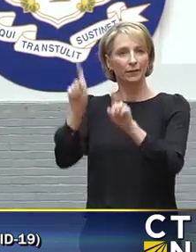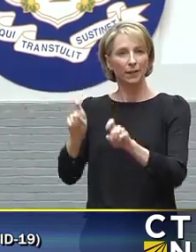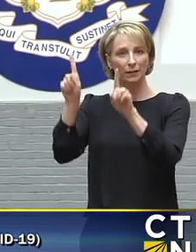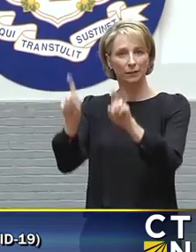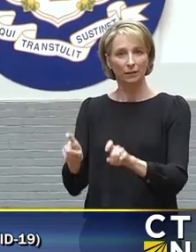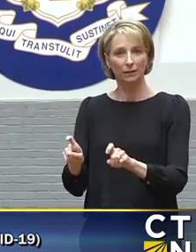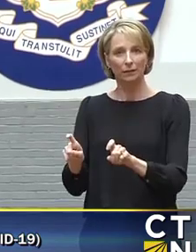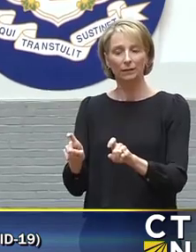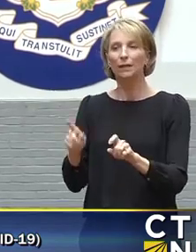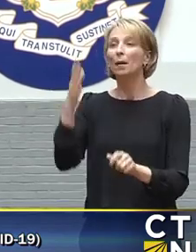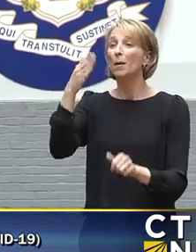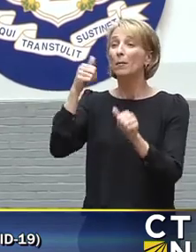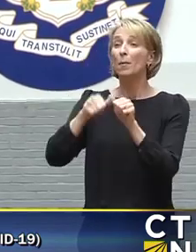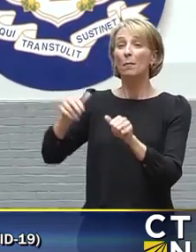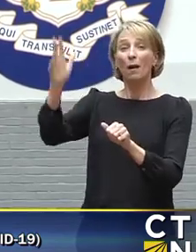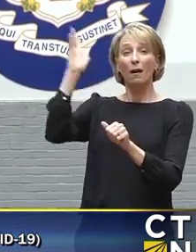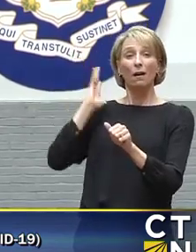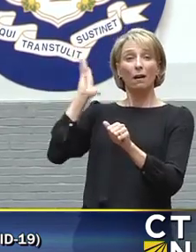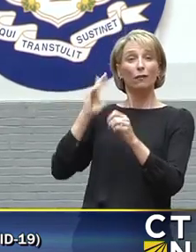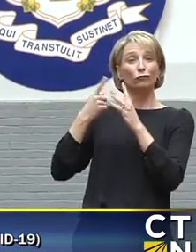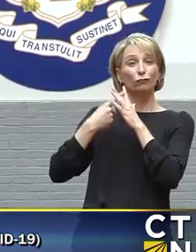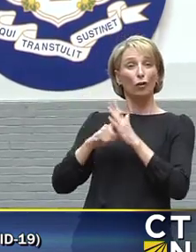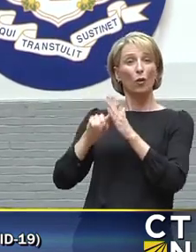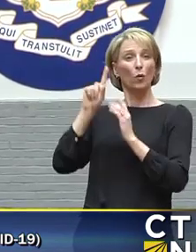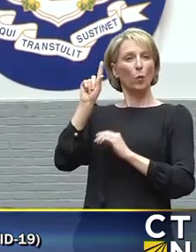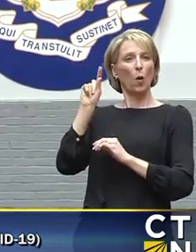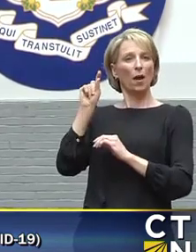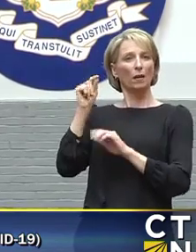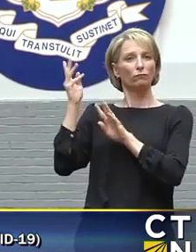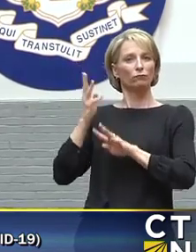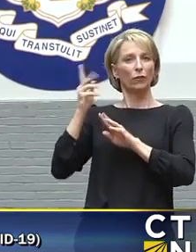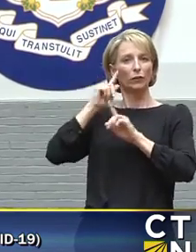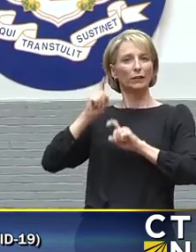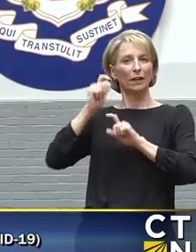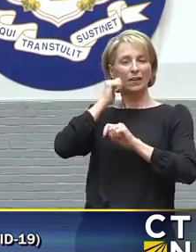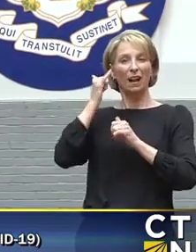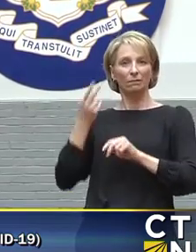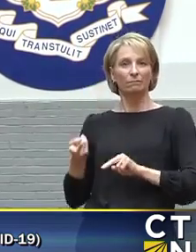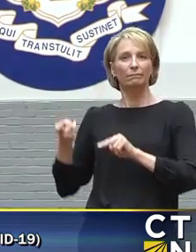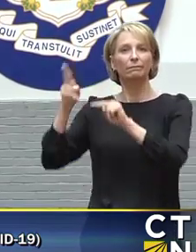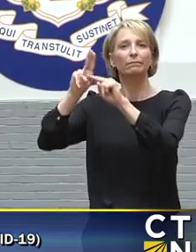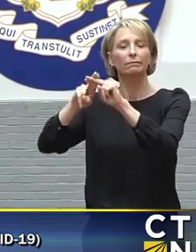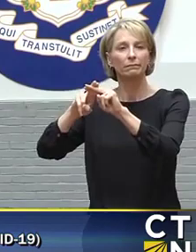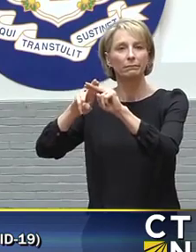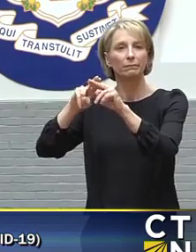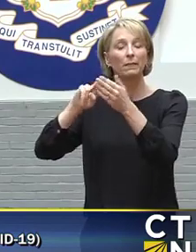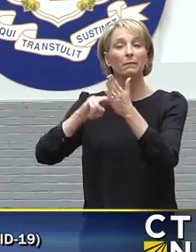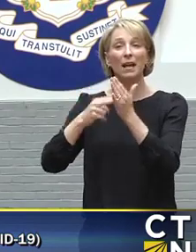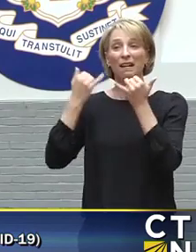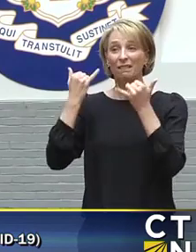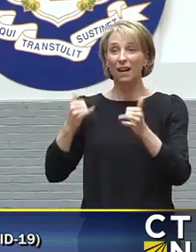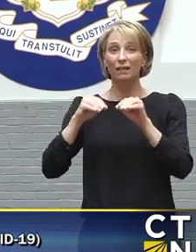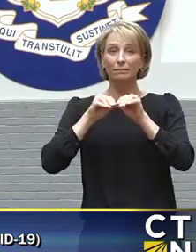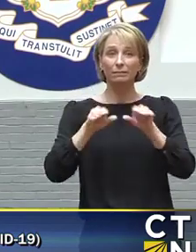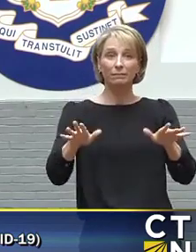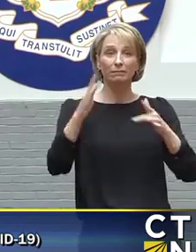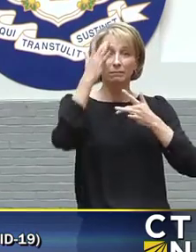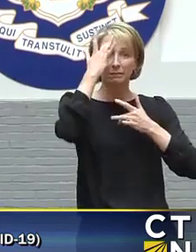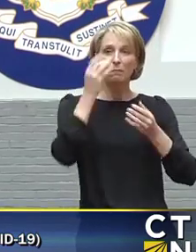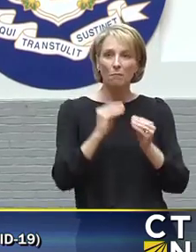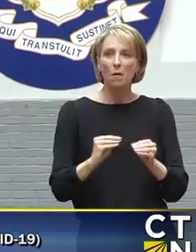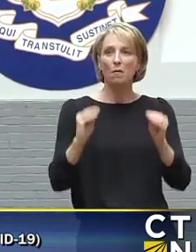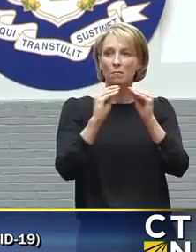we started out, it was 20 a day. So the number of infections reported is a reflection of the fact that more